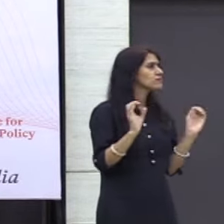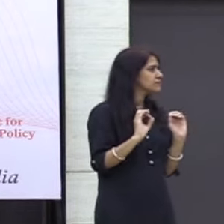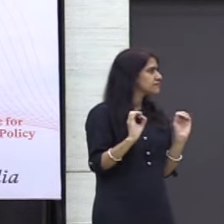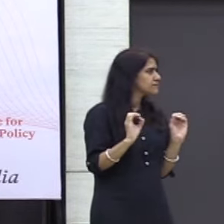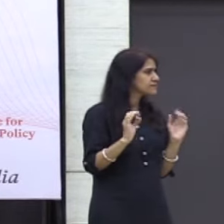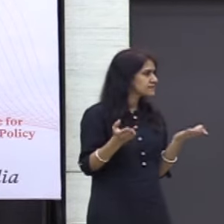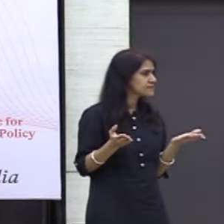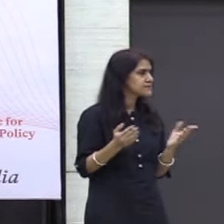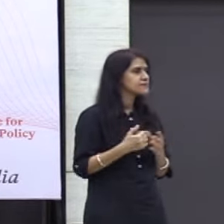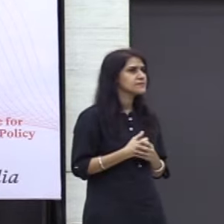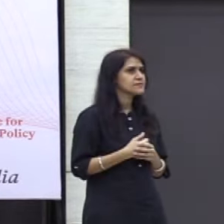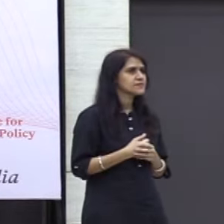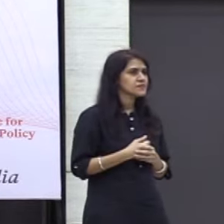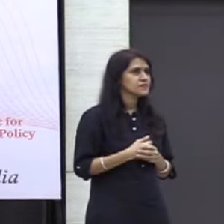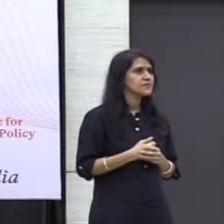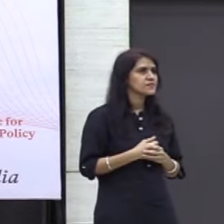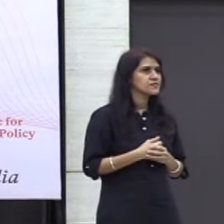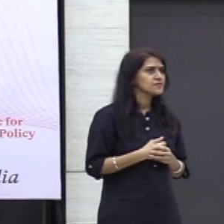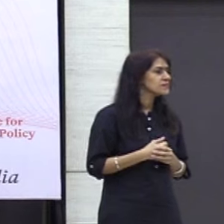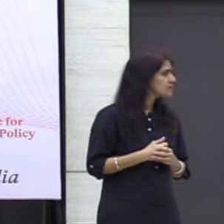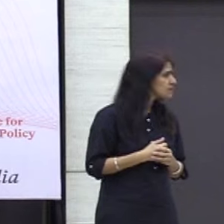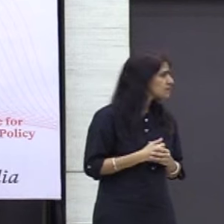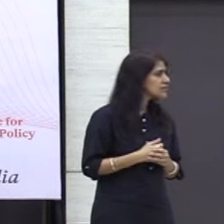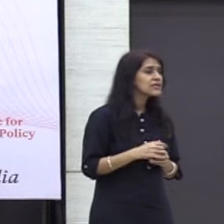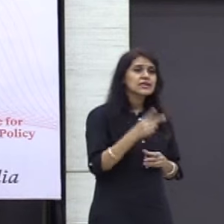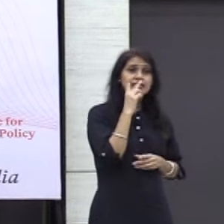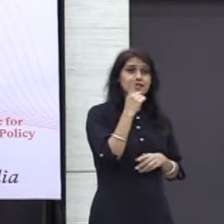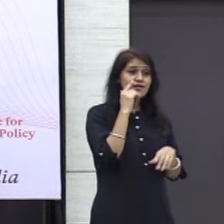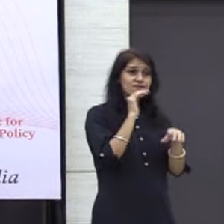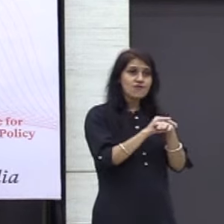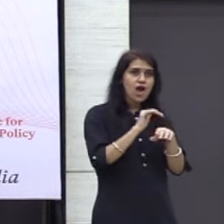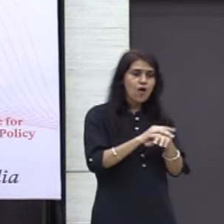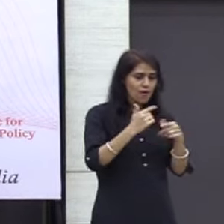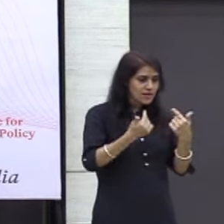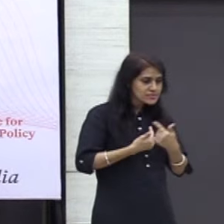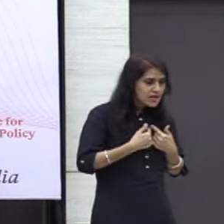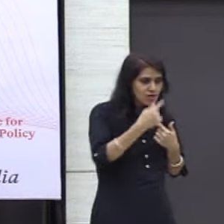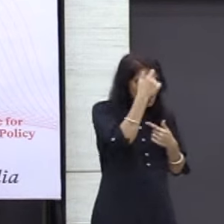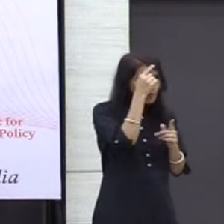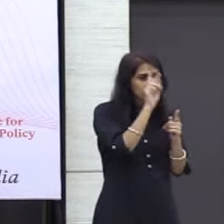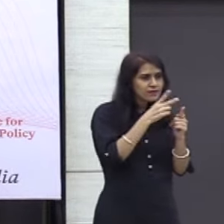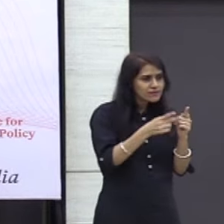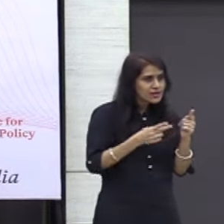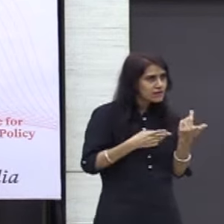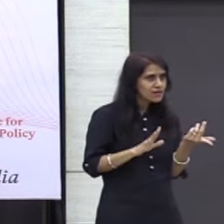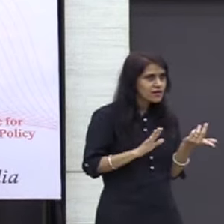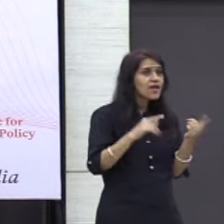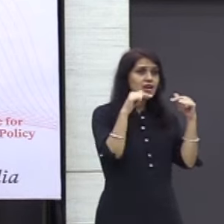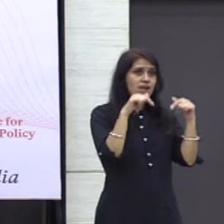country, right? Instead of addressing ourselves to those issues, we are